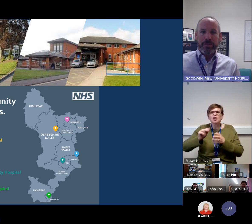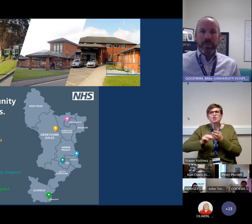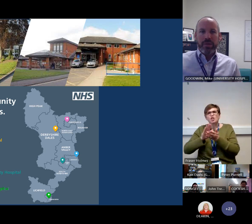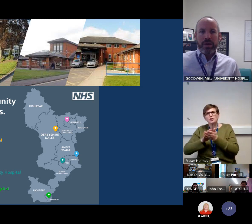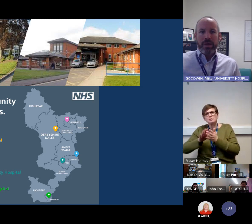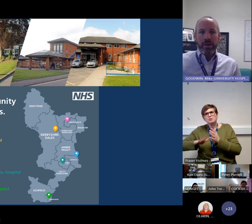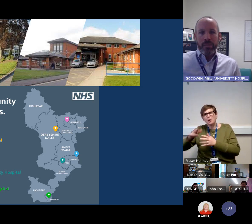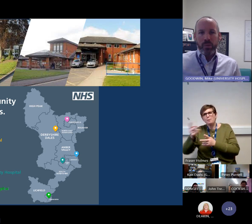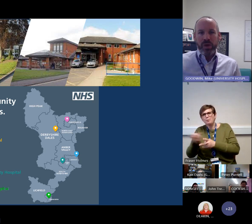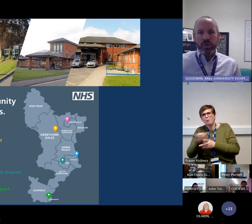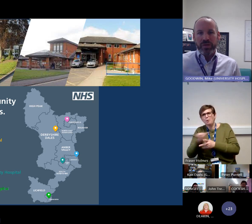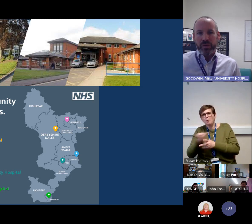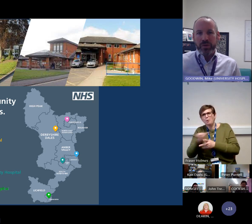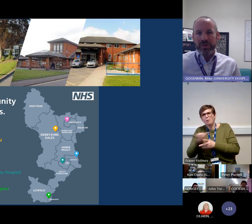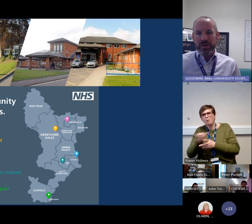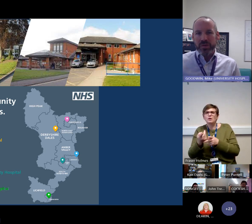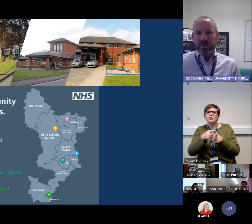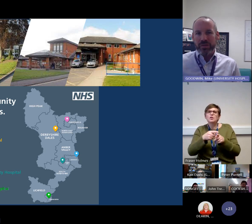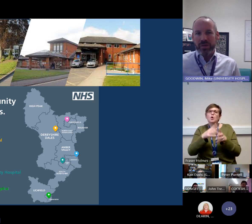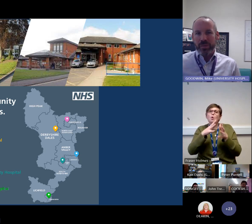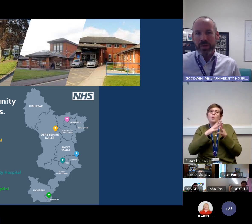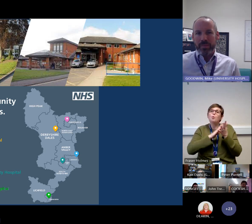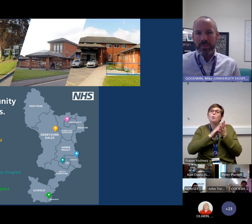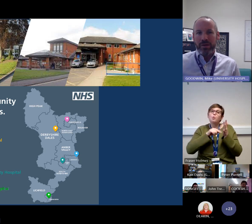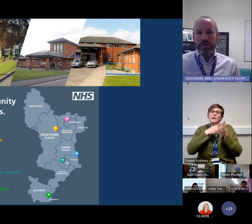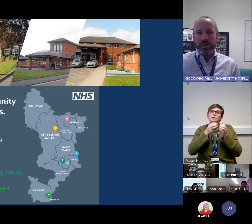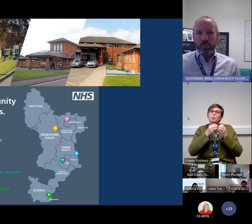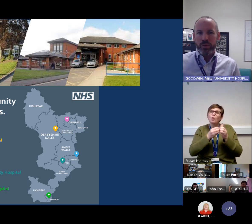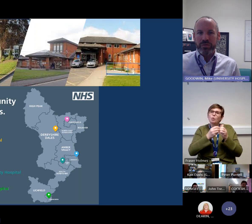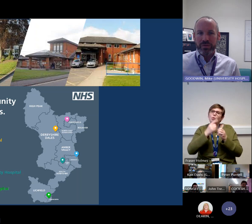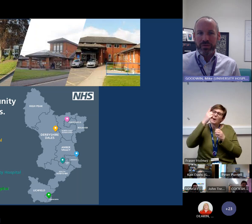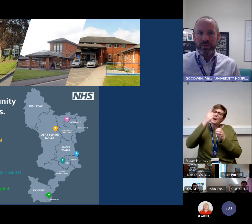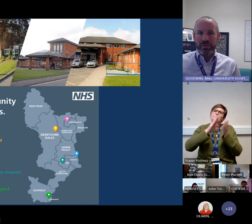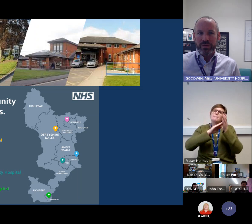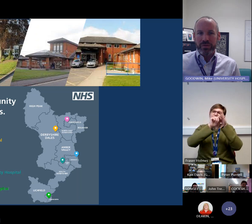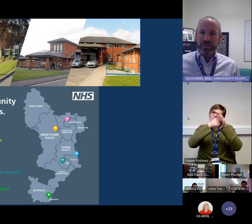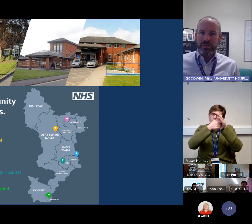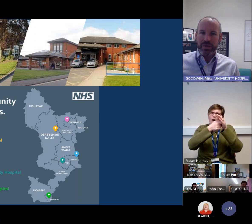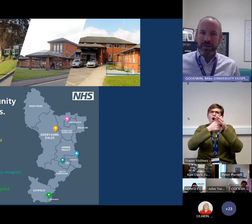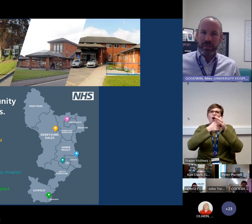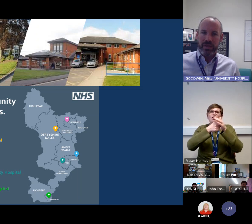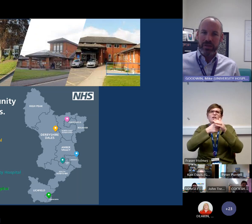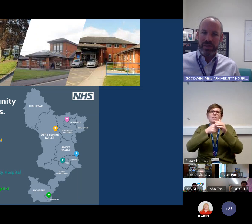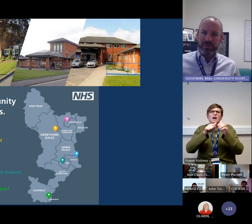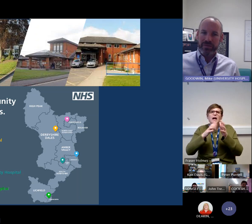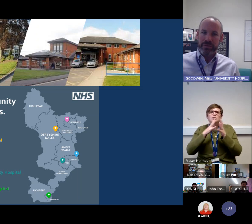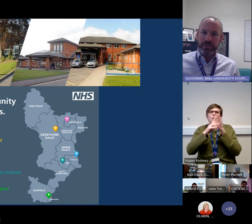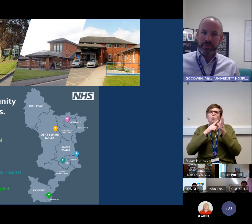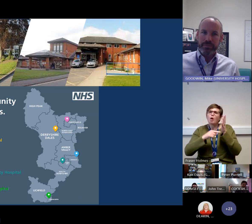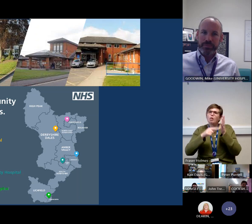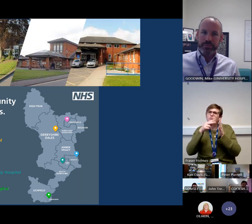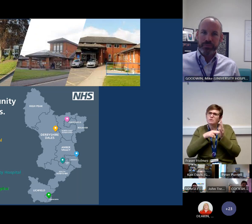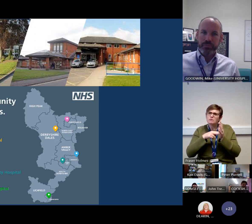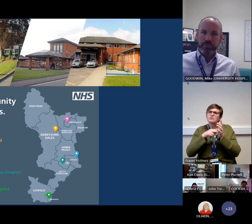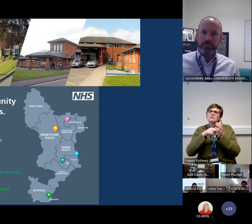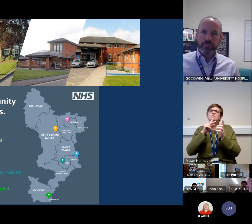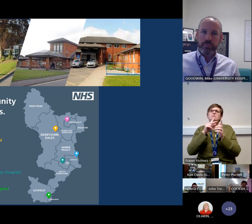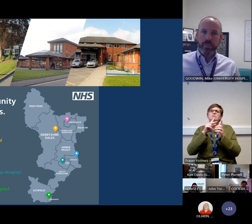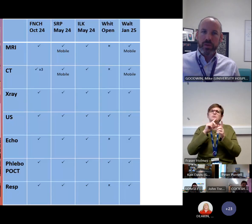Nottinghamshire. The Whitworth Community Hospital up in Matlock, and Walton Community Hospital in Chesterfield.